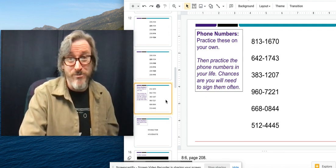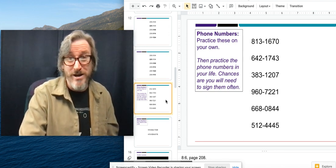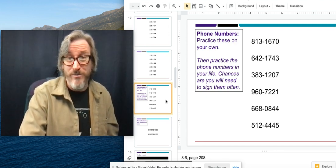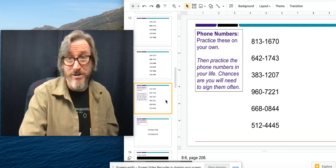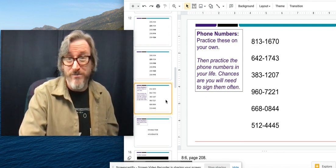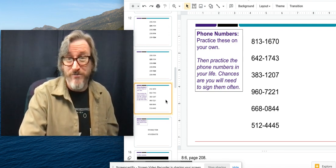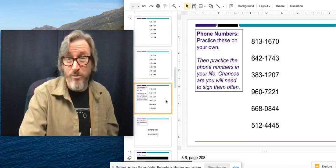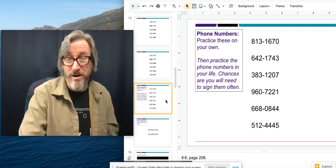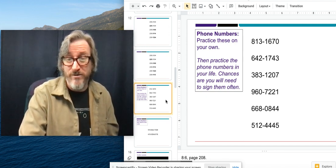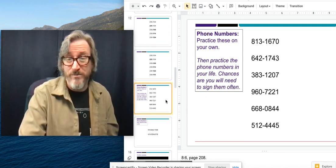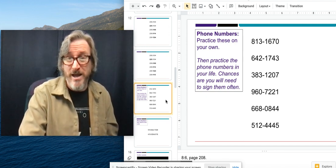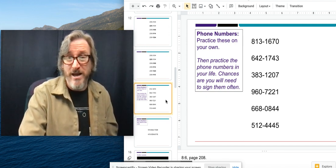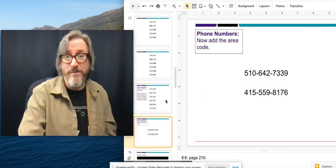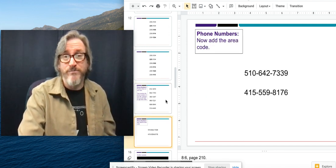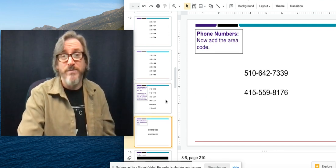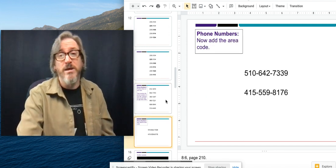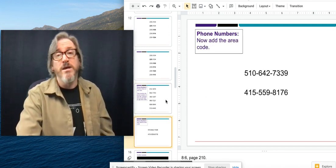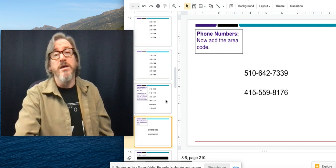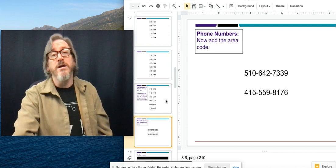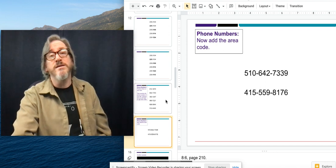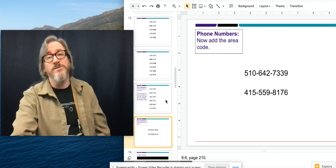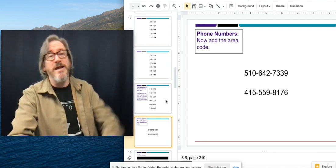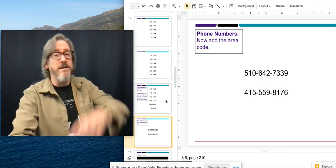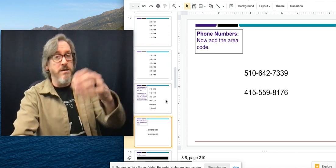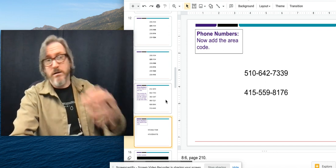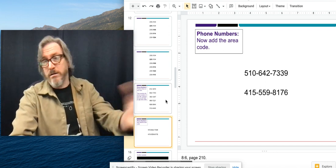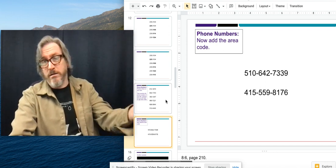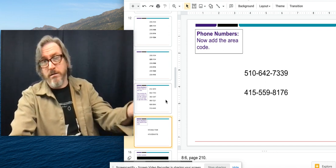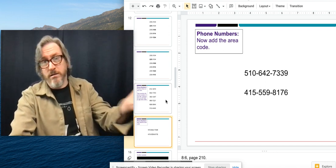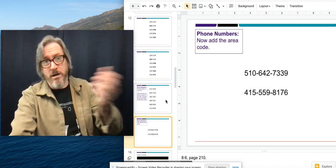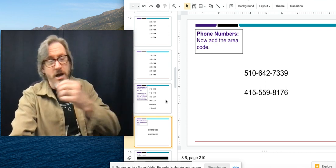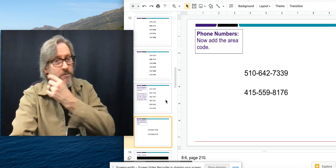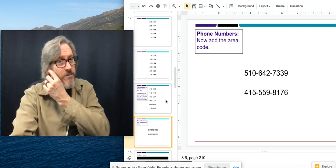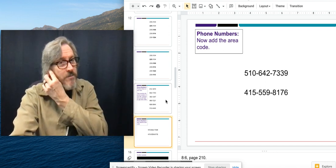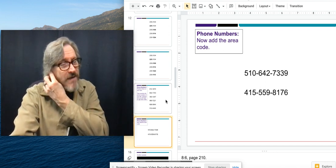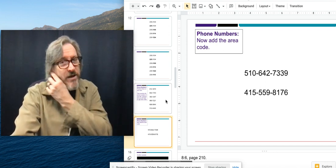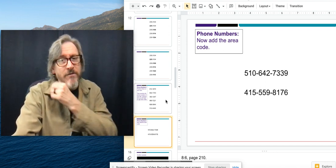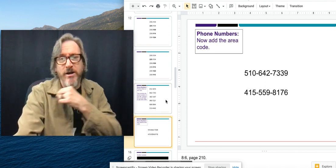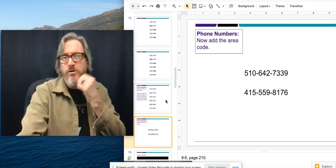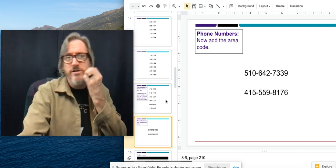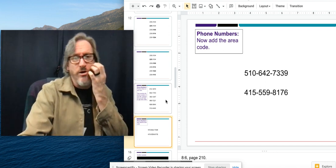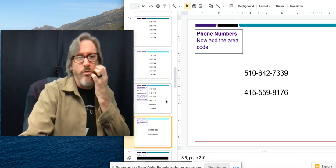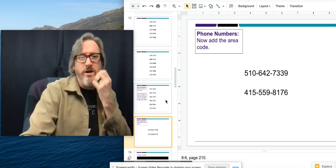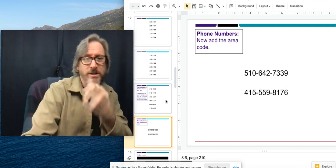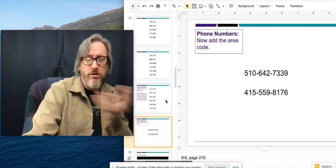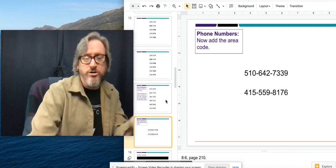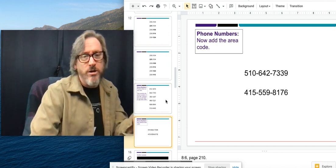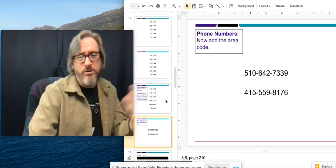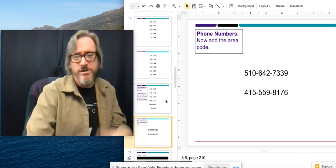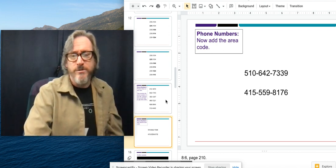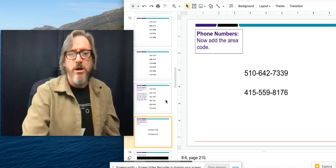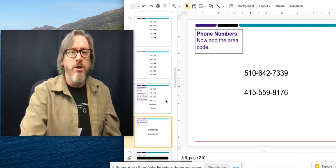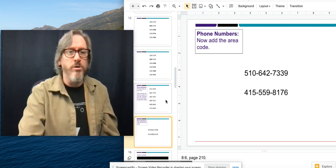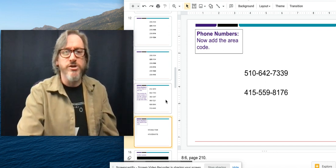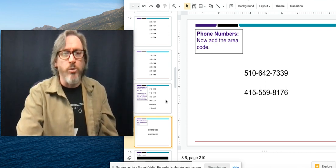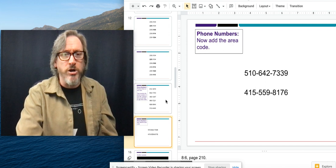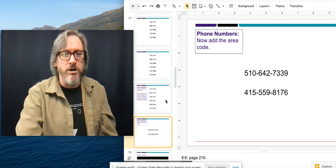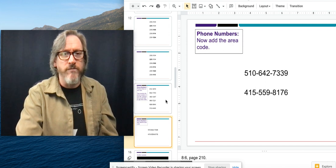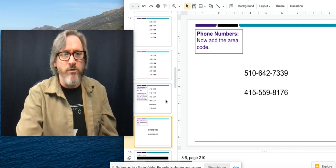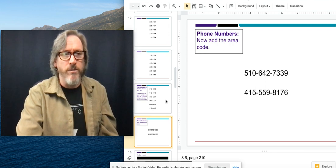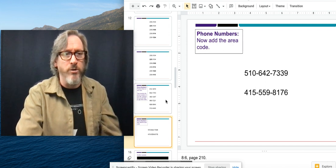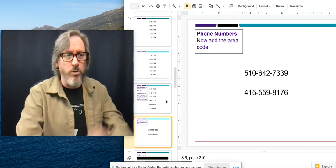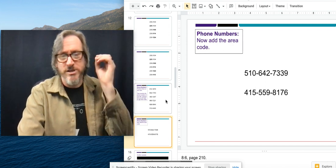Just be ready with them for whatever. Anyway, so again, add the area code. Start working with larger numbers. What's